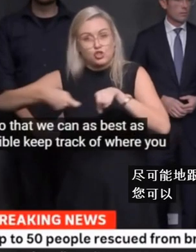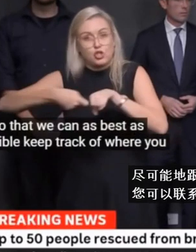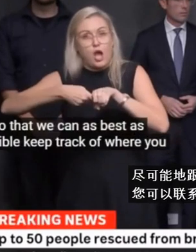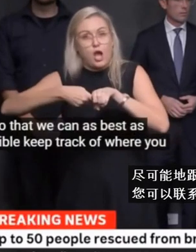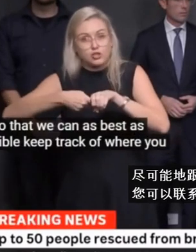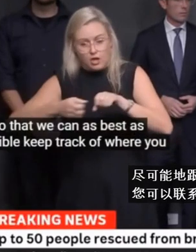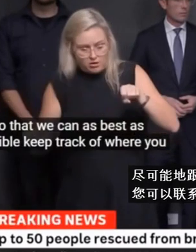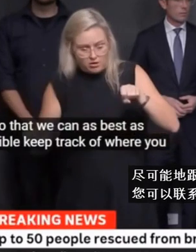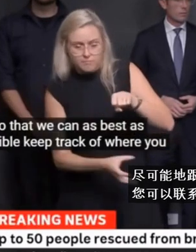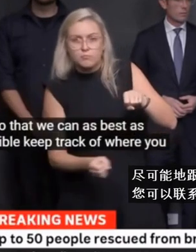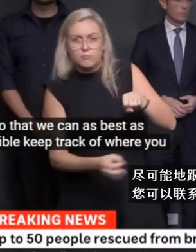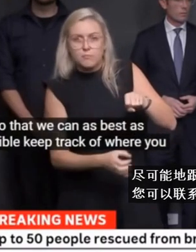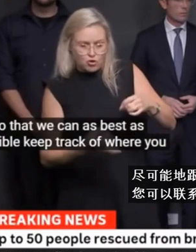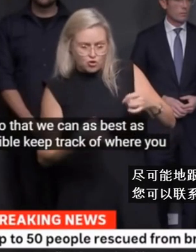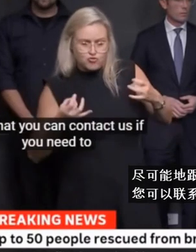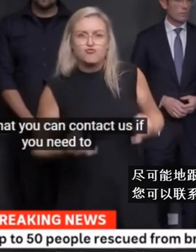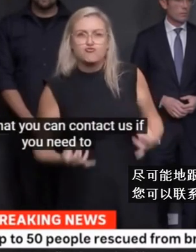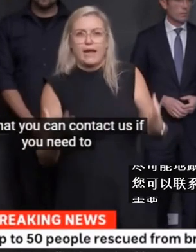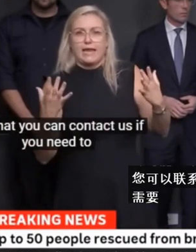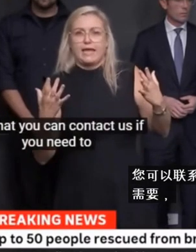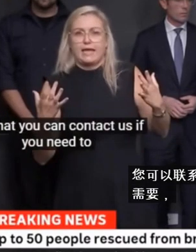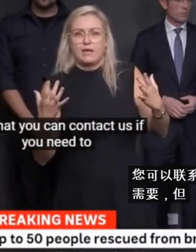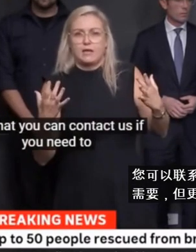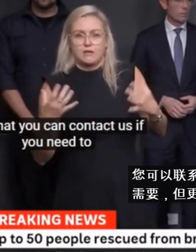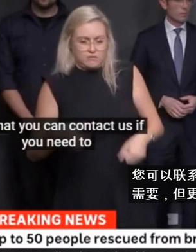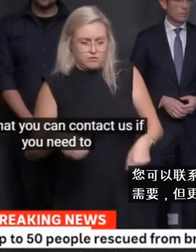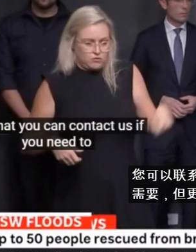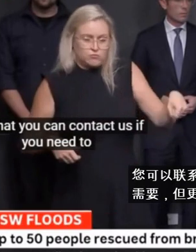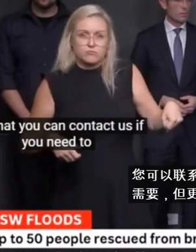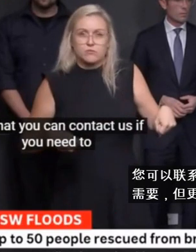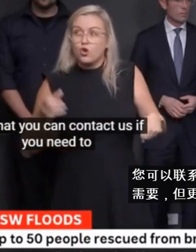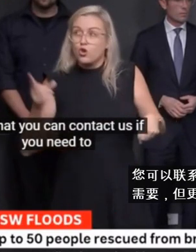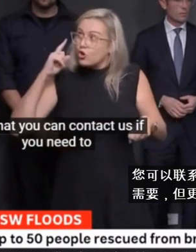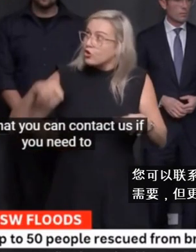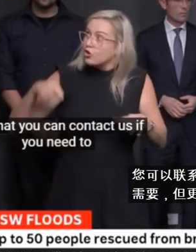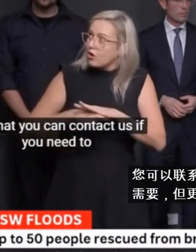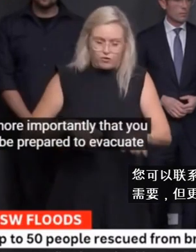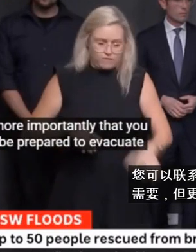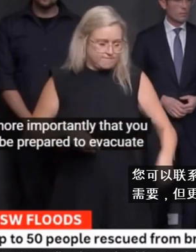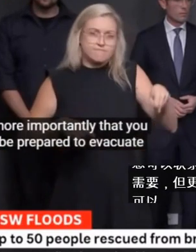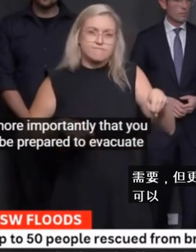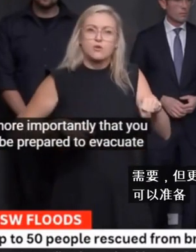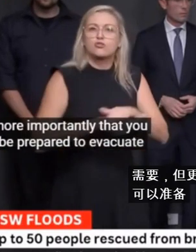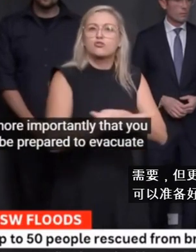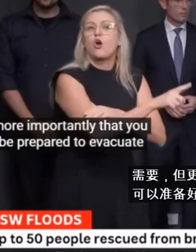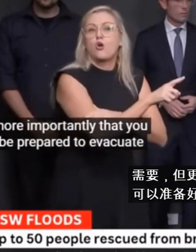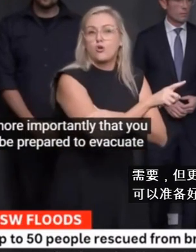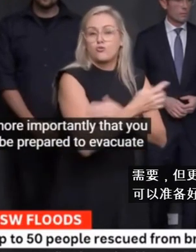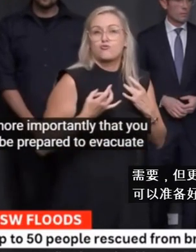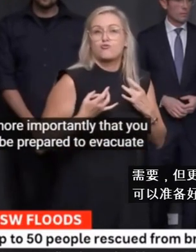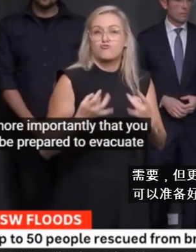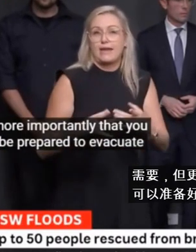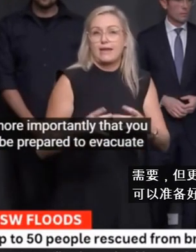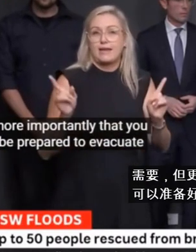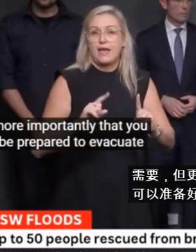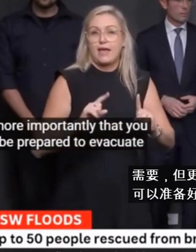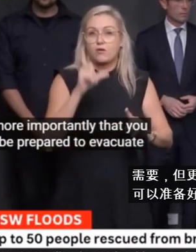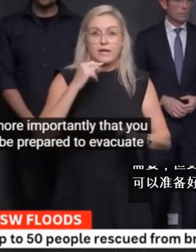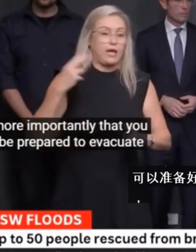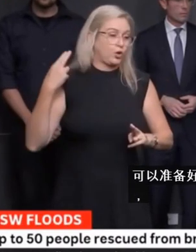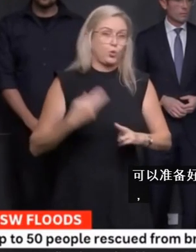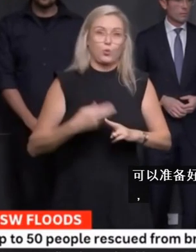you are, that you can contact us if you need to, but more importantly, that you can be prepared to